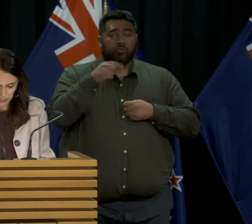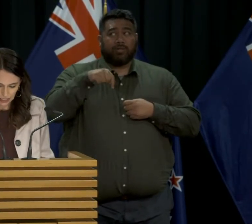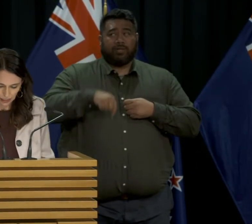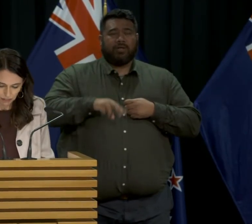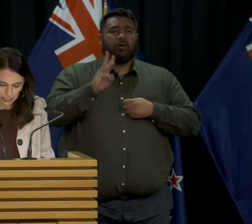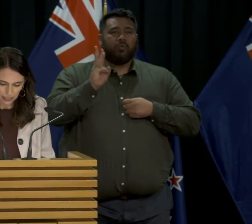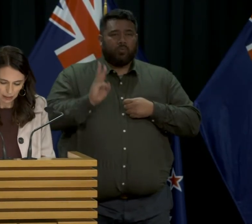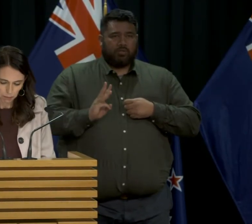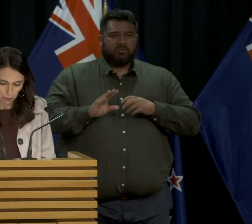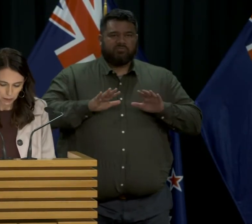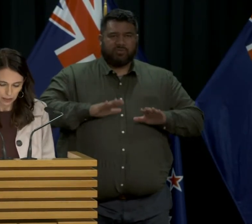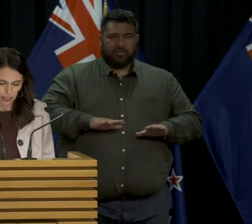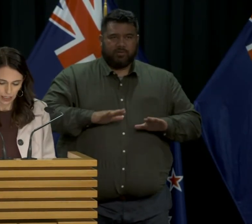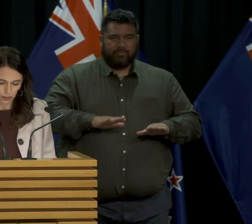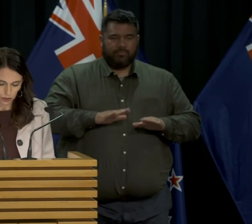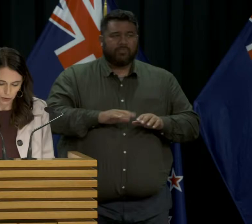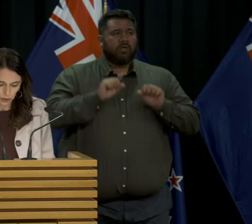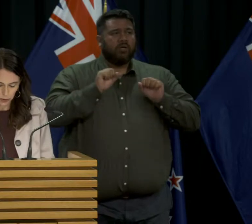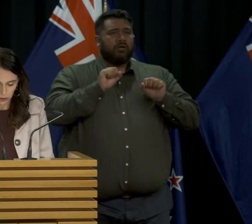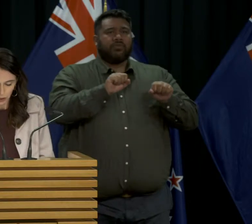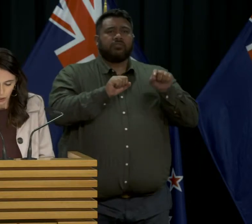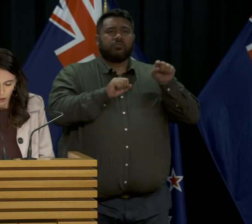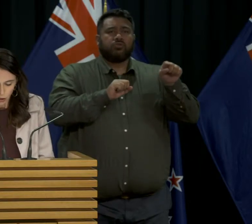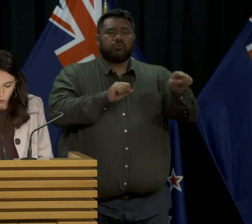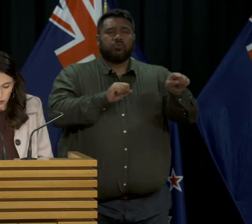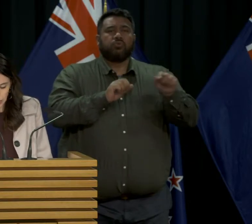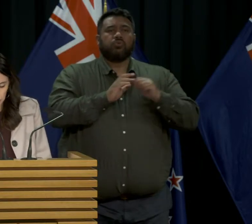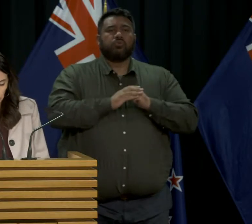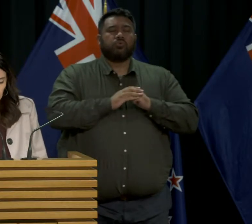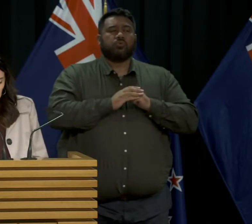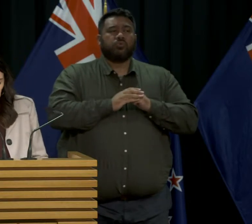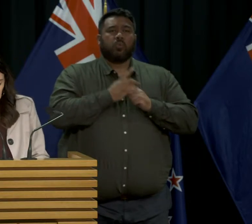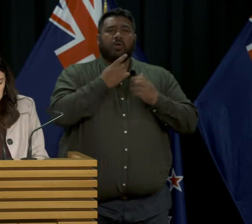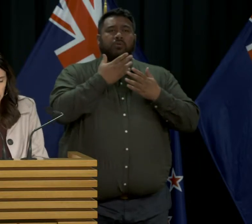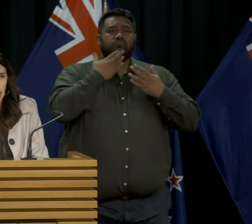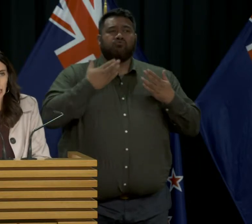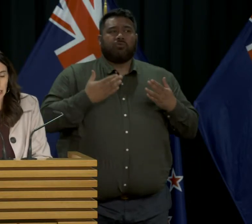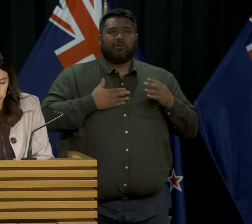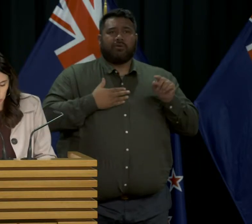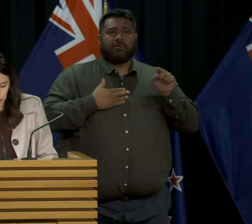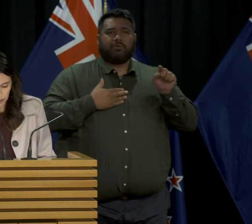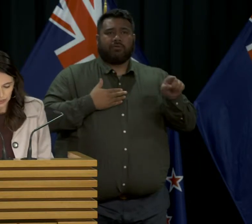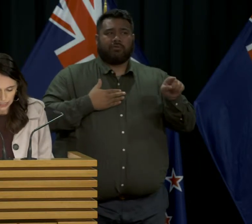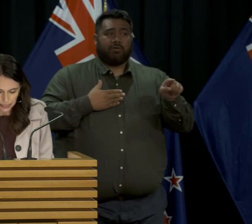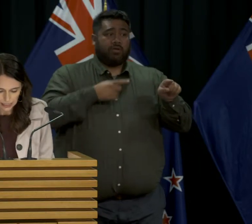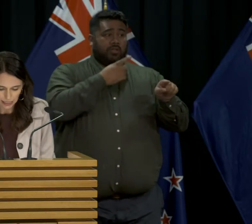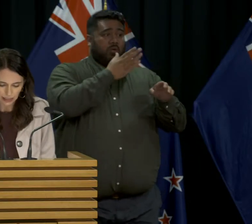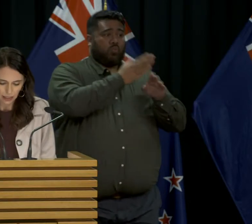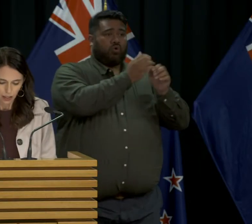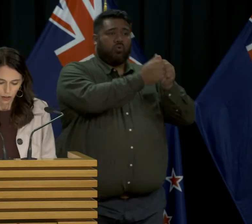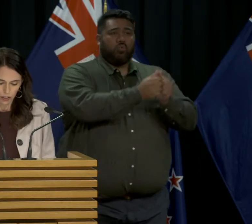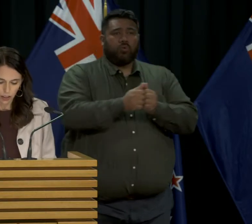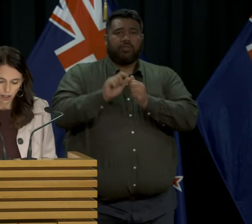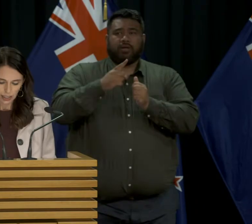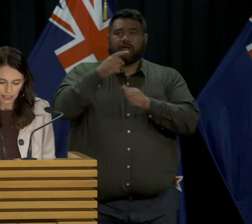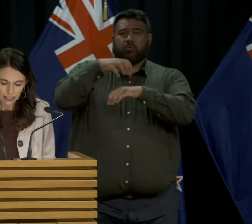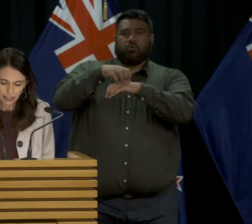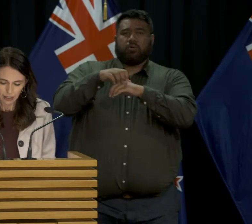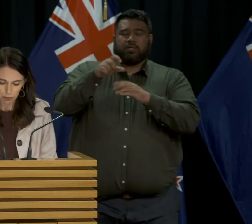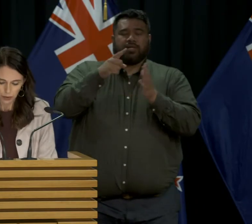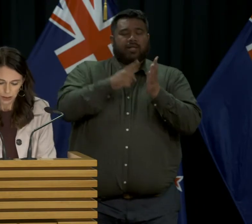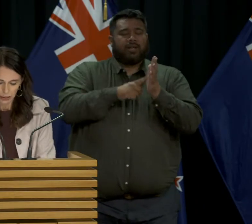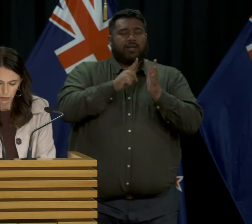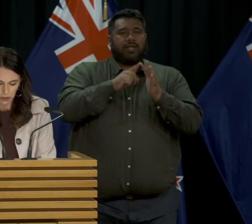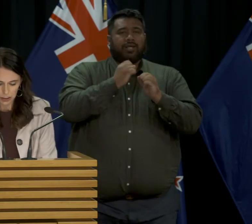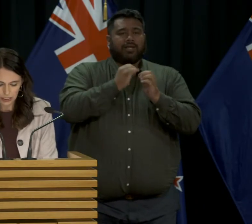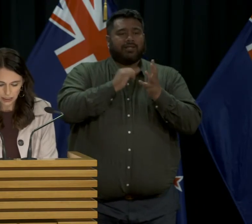Wellington visiting Papa Tuanuku Kōkiri Marae, which is partnered with Legacy on the Kai